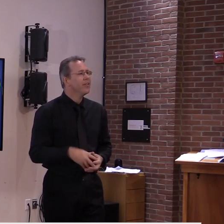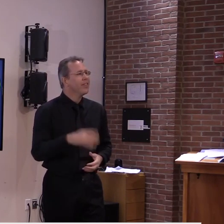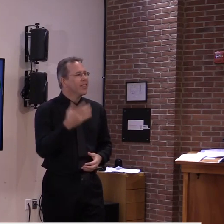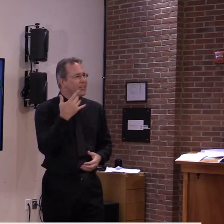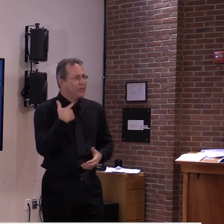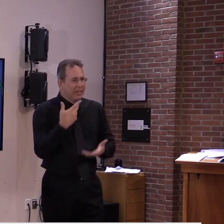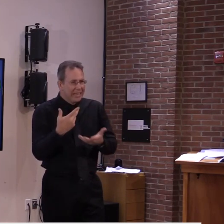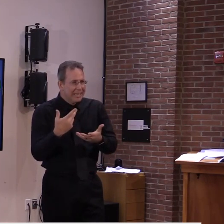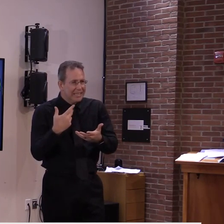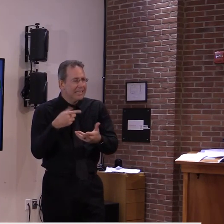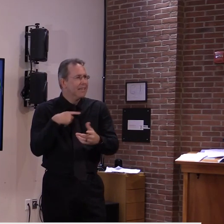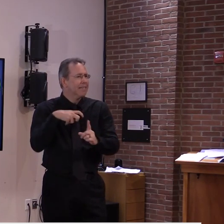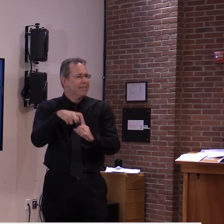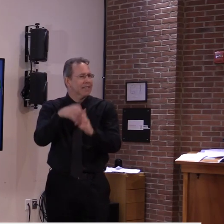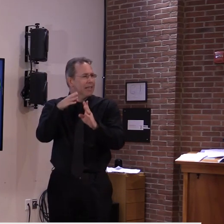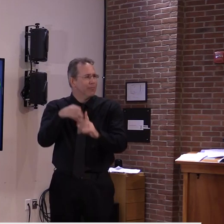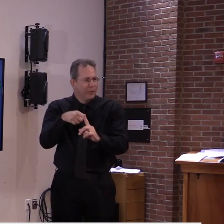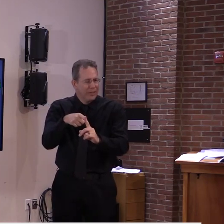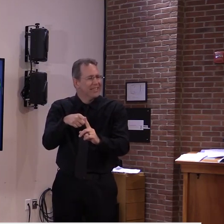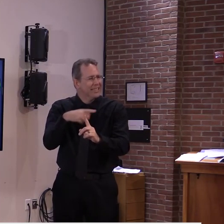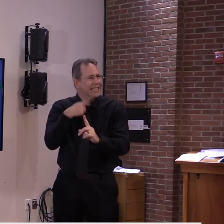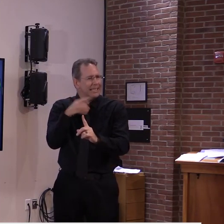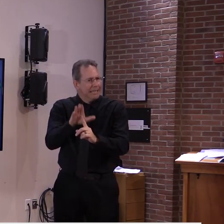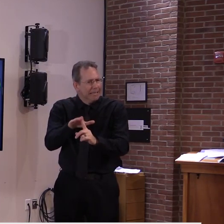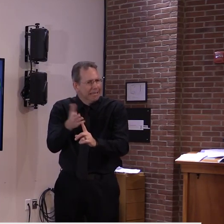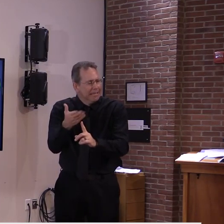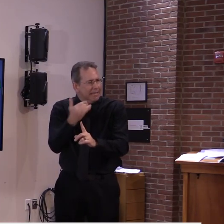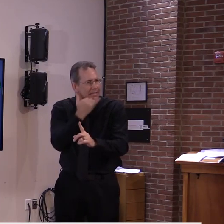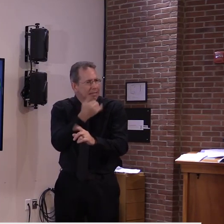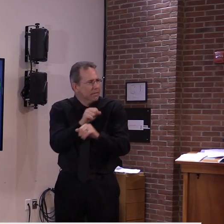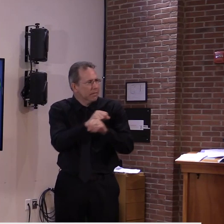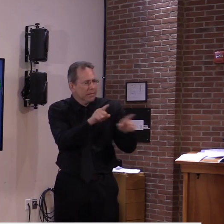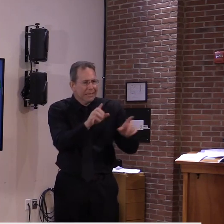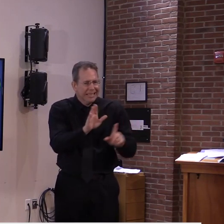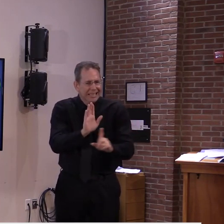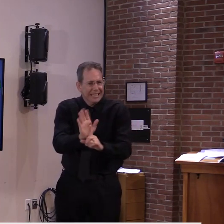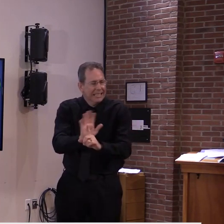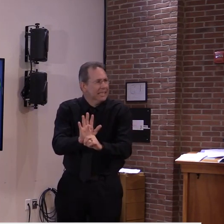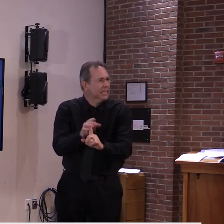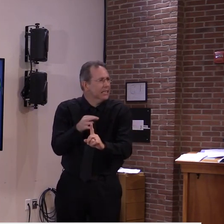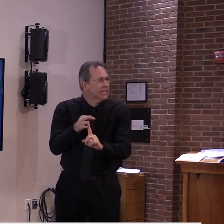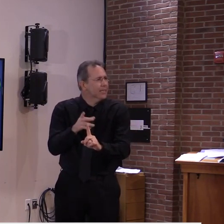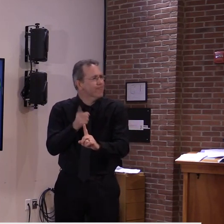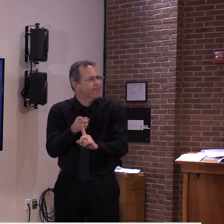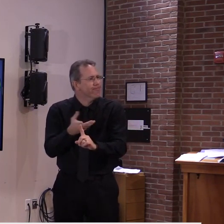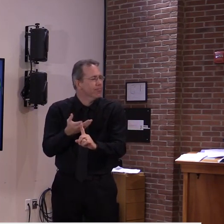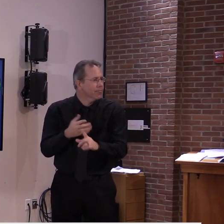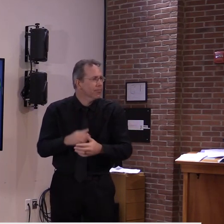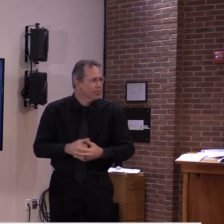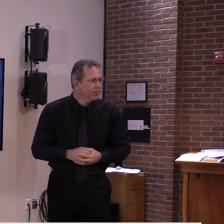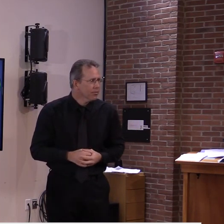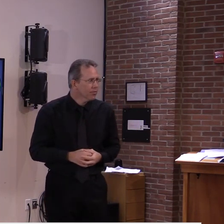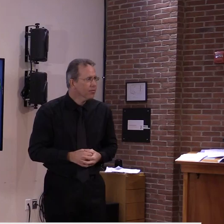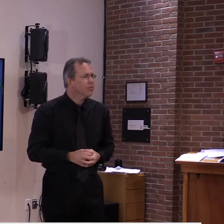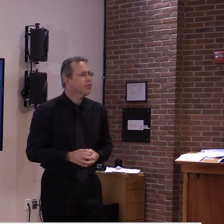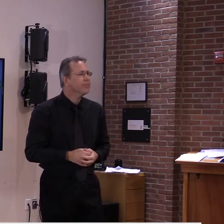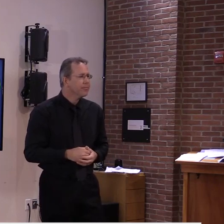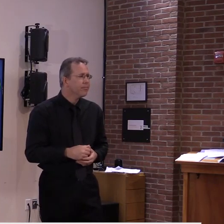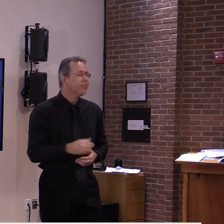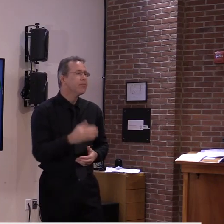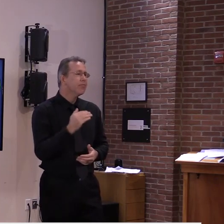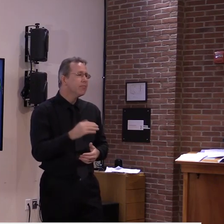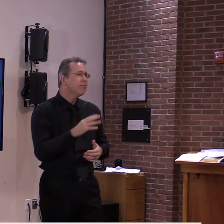it. But, you know, I looked at the drop-down box that we on the labeling mistake,